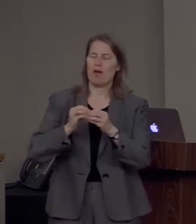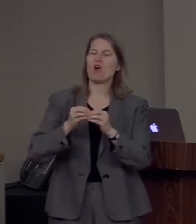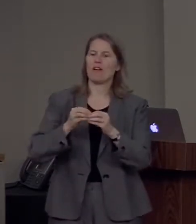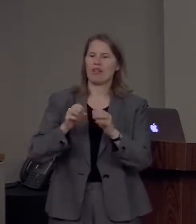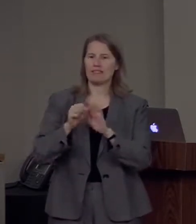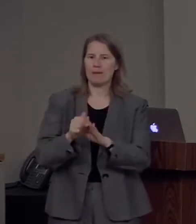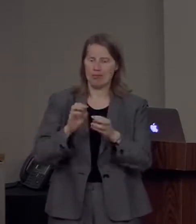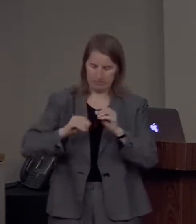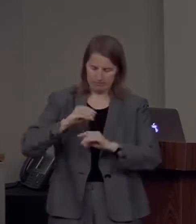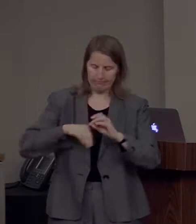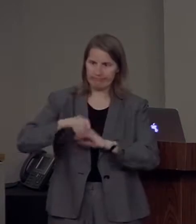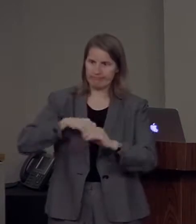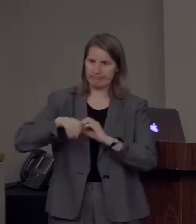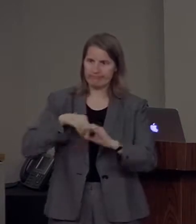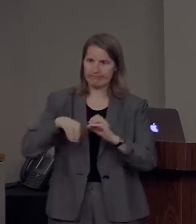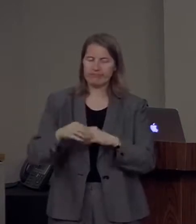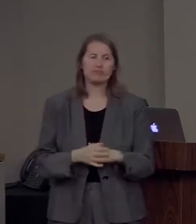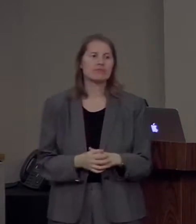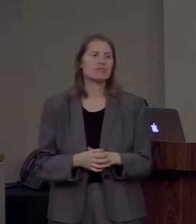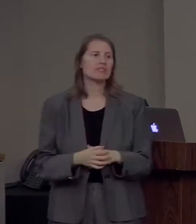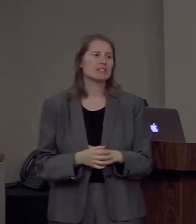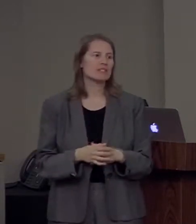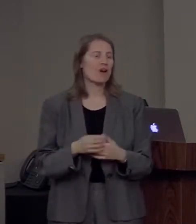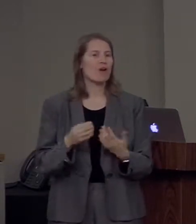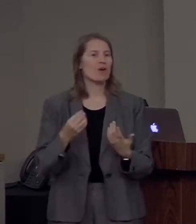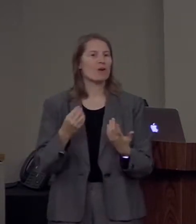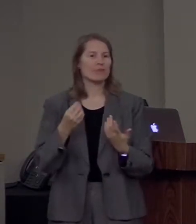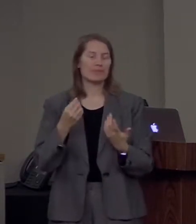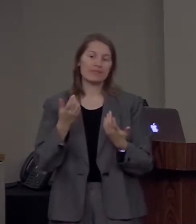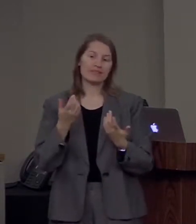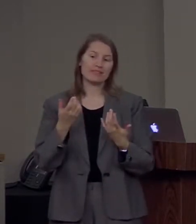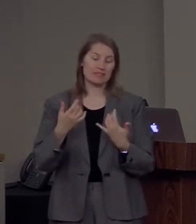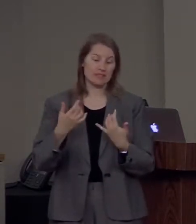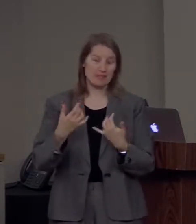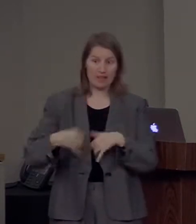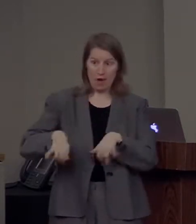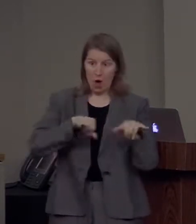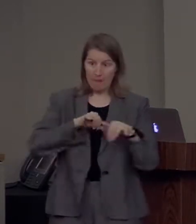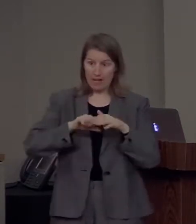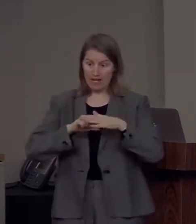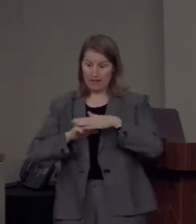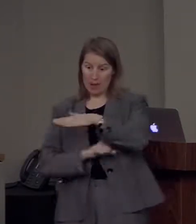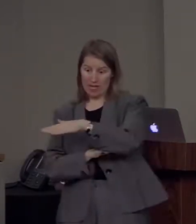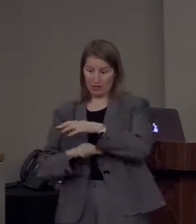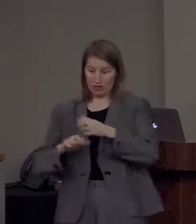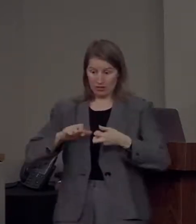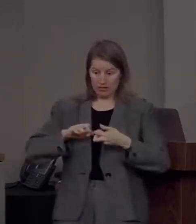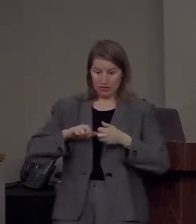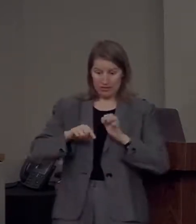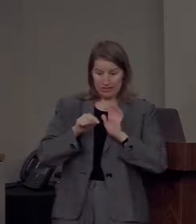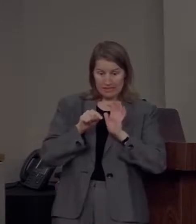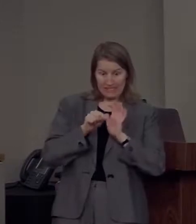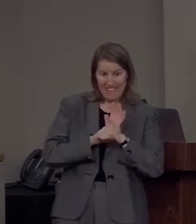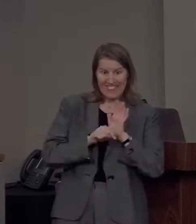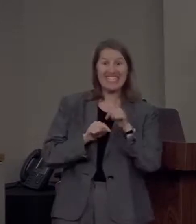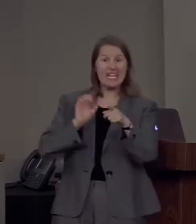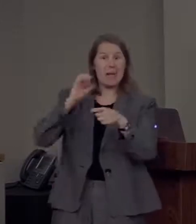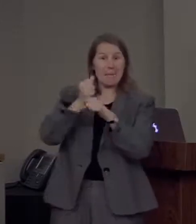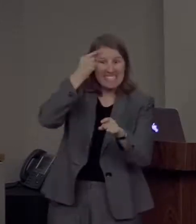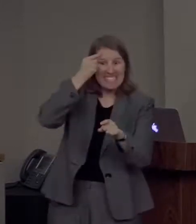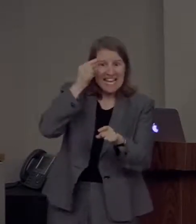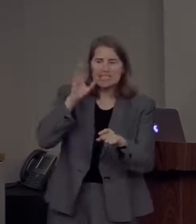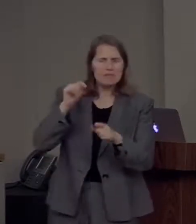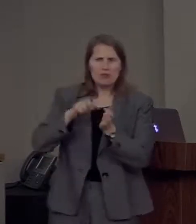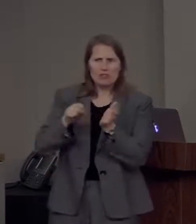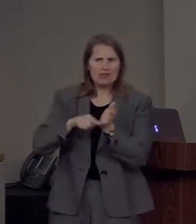symbols. So, the common brain region may suggest a common underlying deficit, but it hasn't turned out to be the case. But then